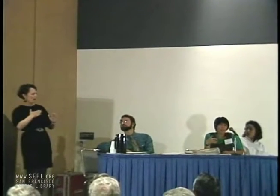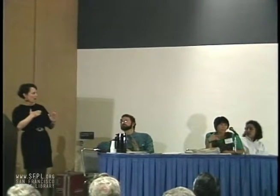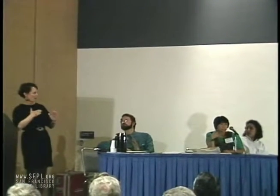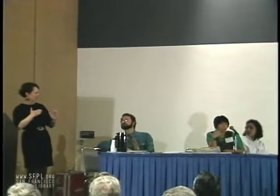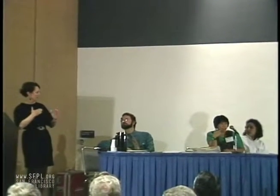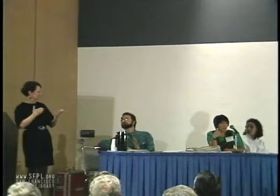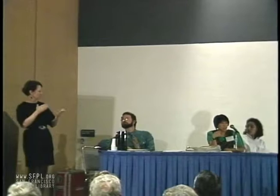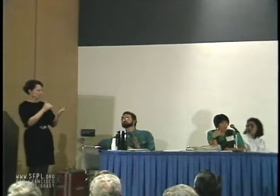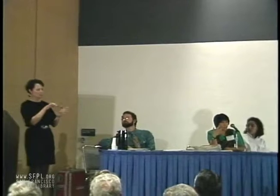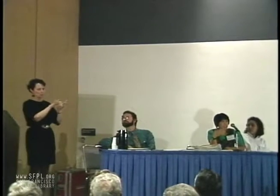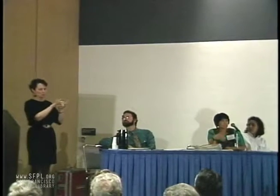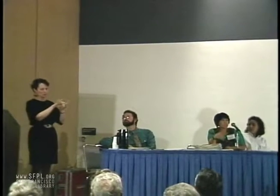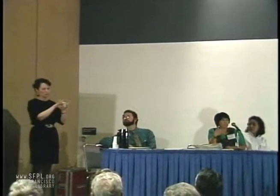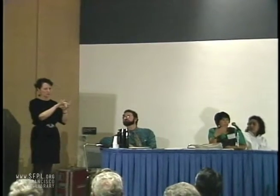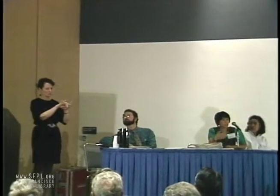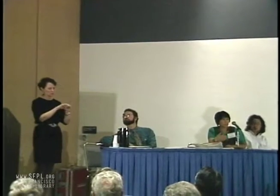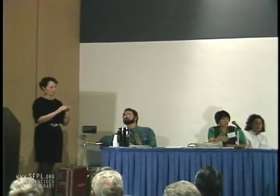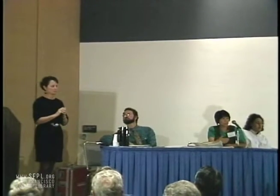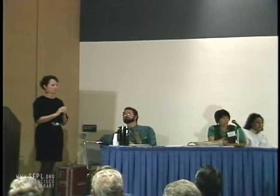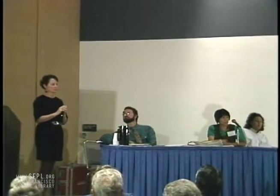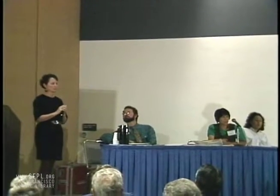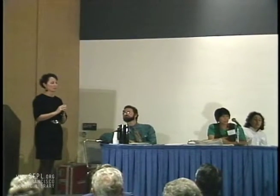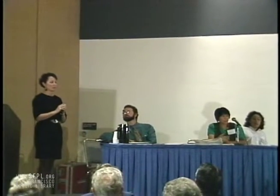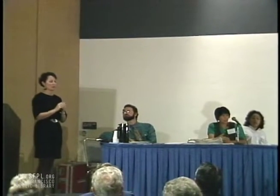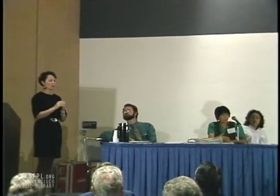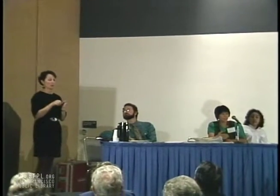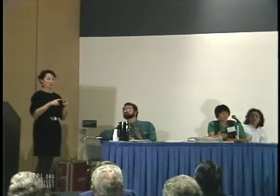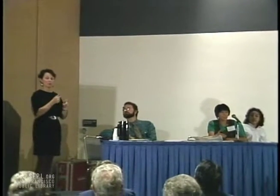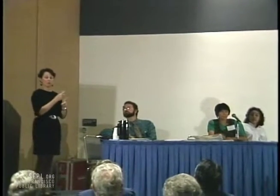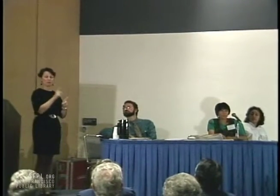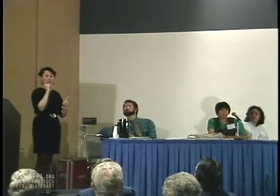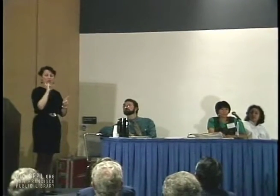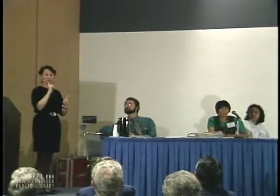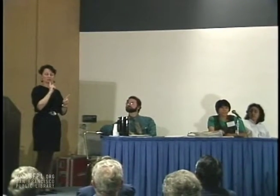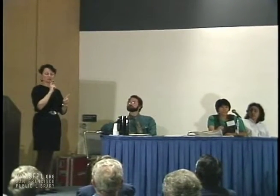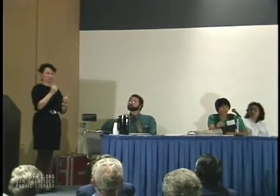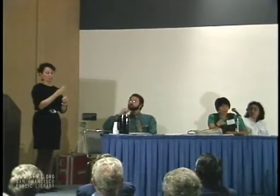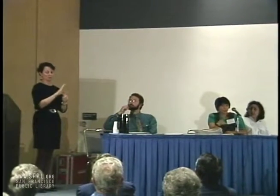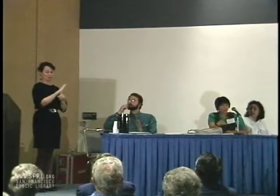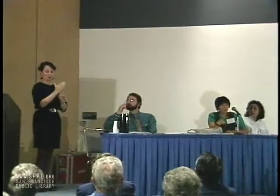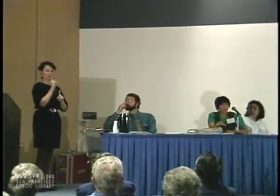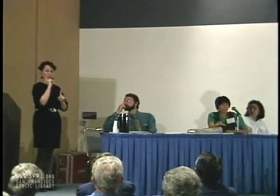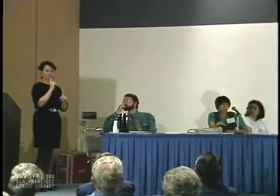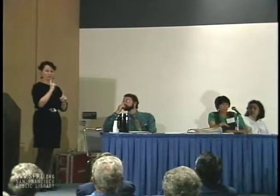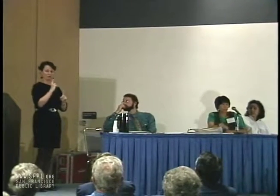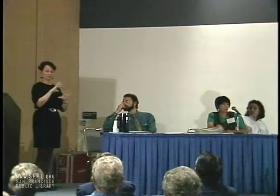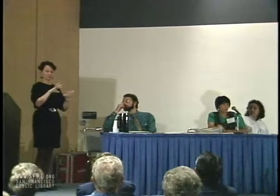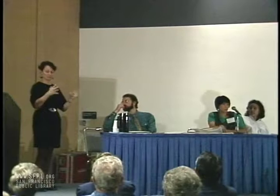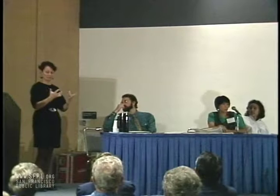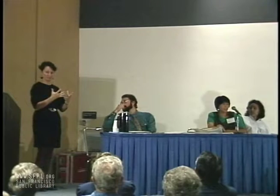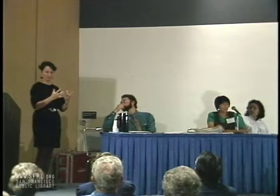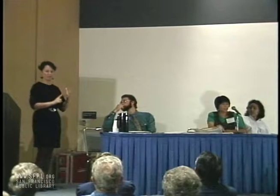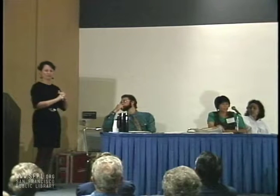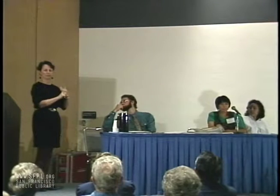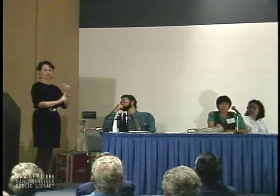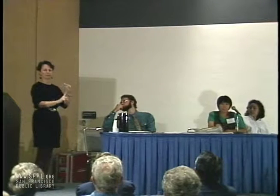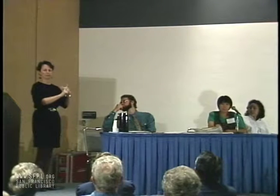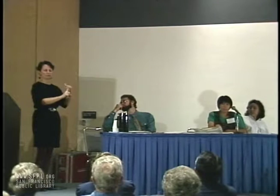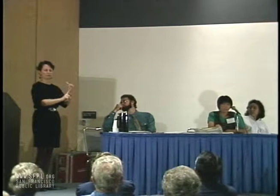thing that comes up continually in multicultural deaf issues is who is that group that that multicultural deaf